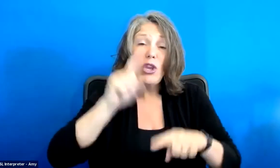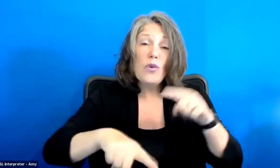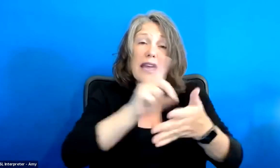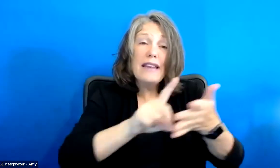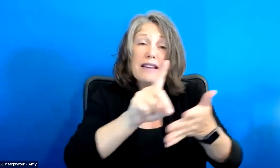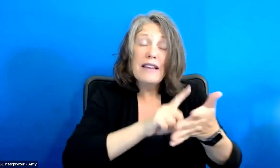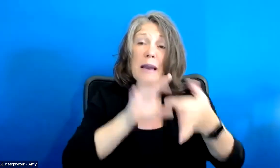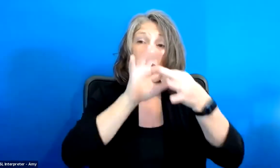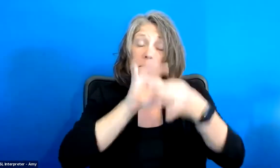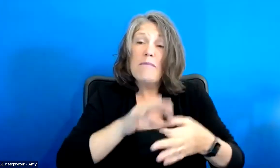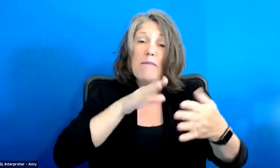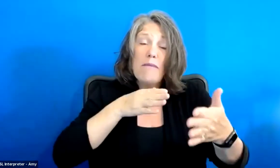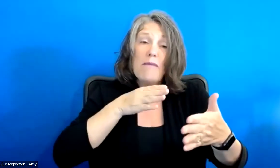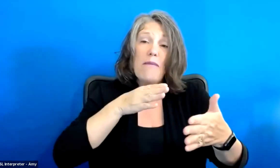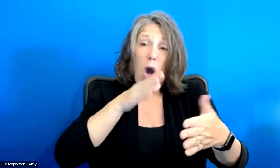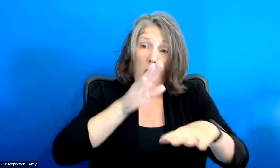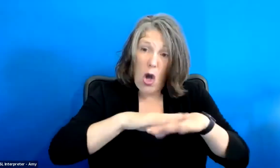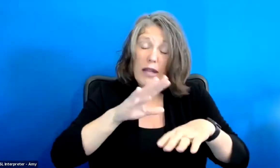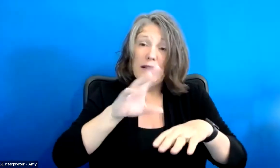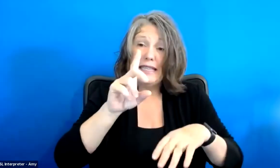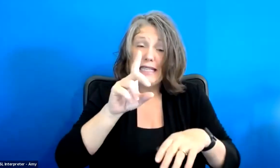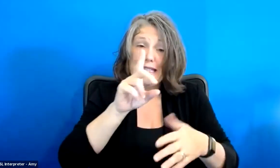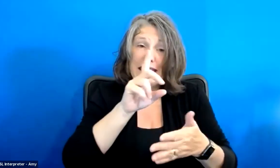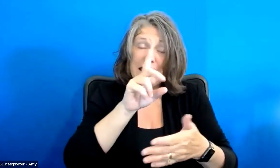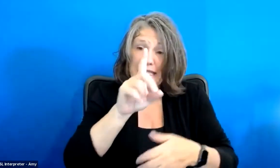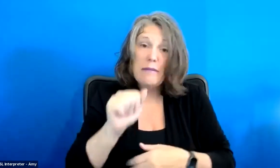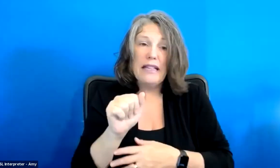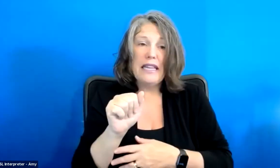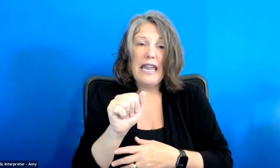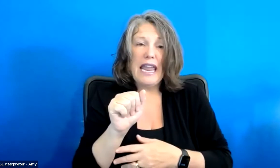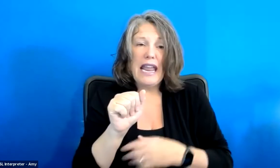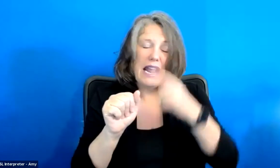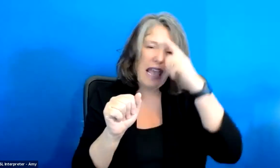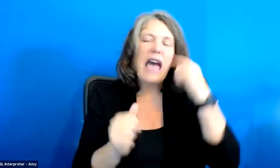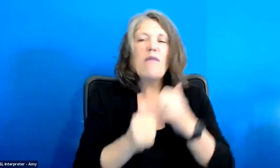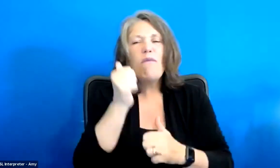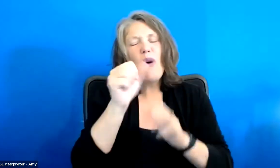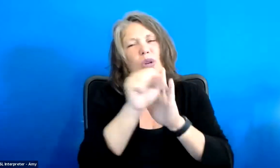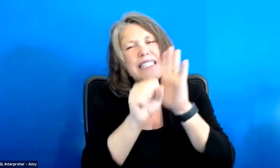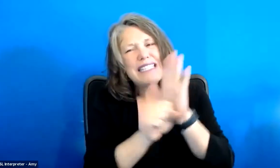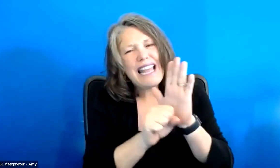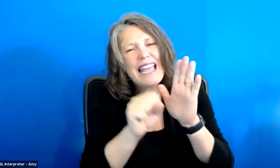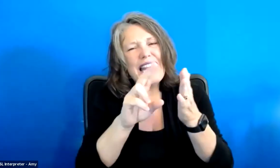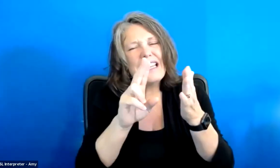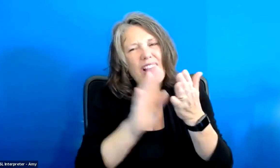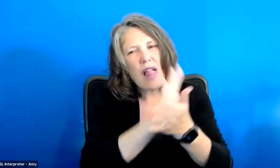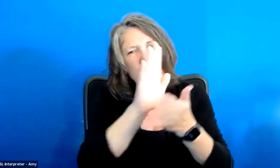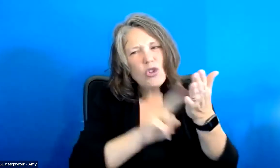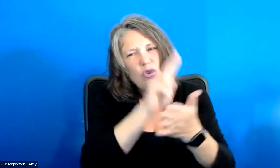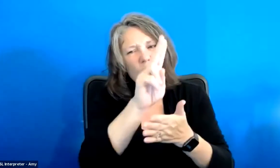on disability, and most, at least state and public universities, certainly receive federal